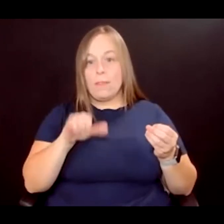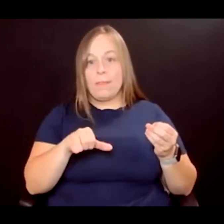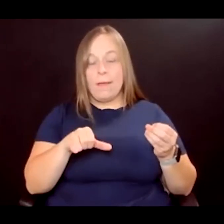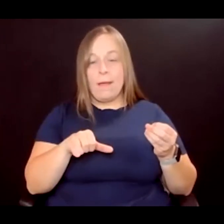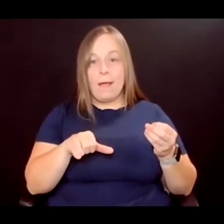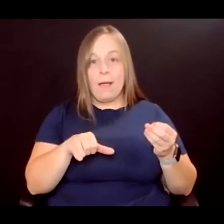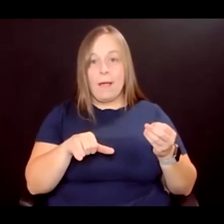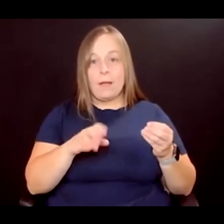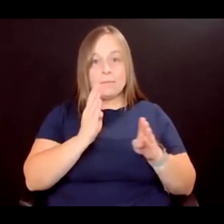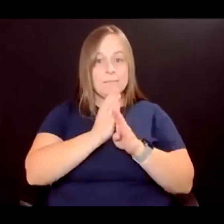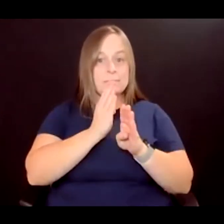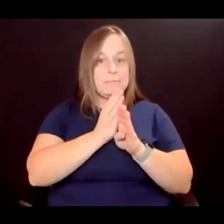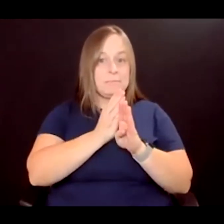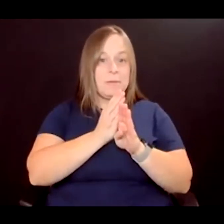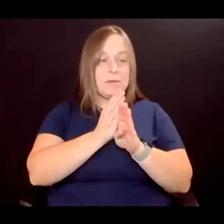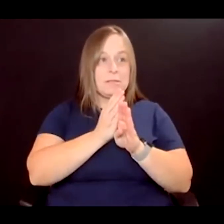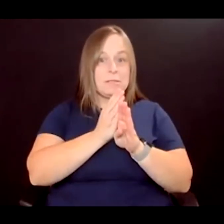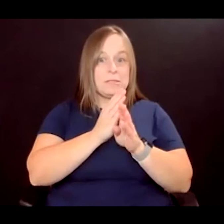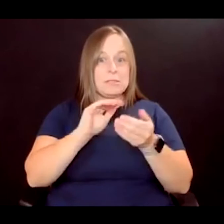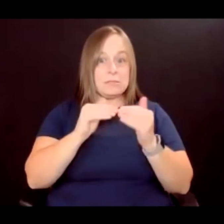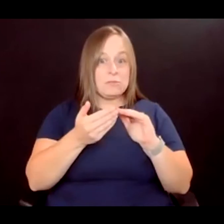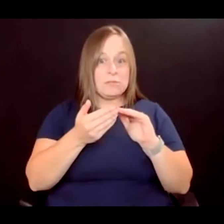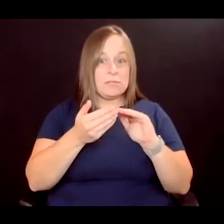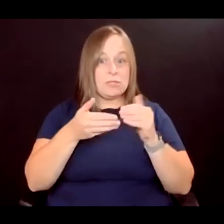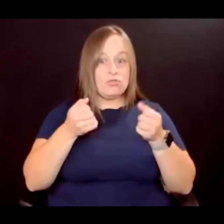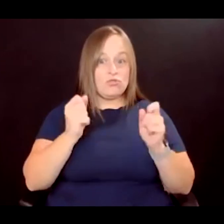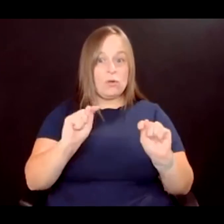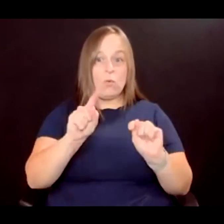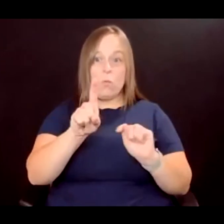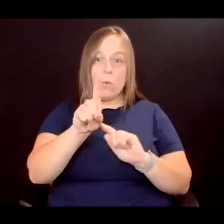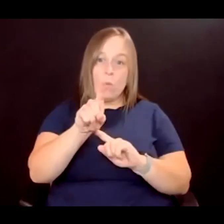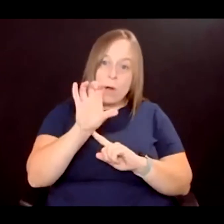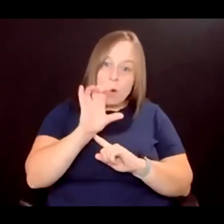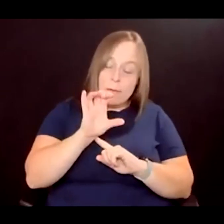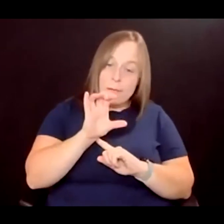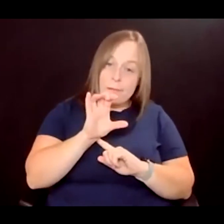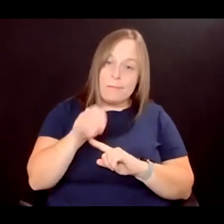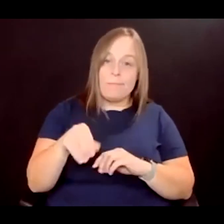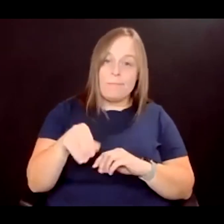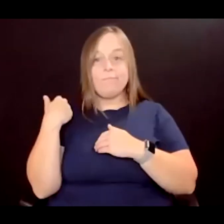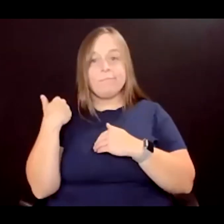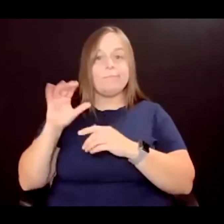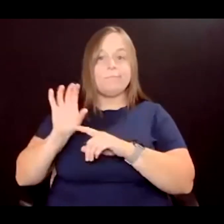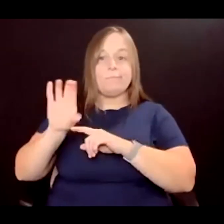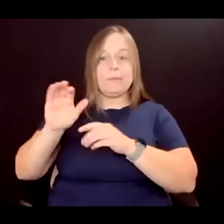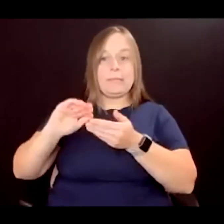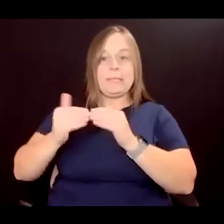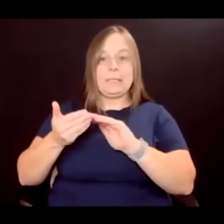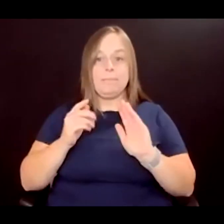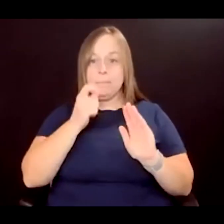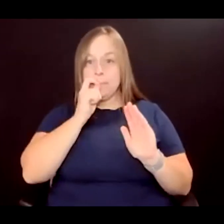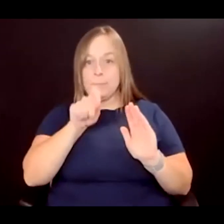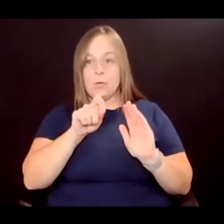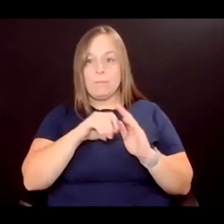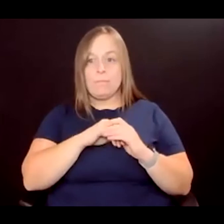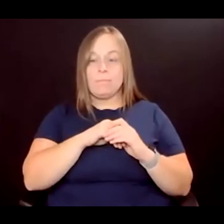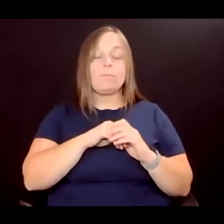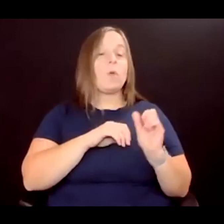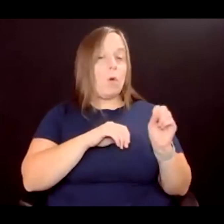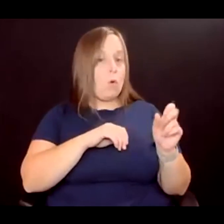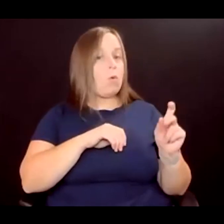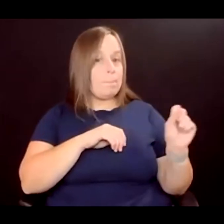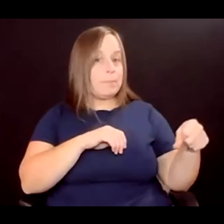the other side. It's very important to have safety be paramount for all residents, and no